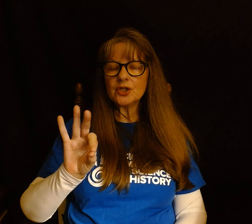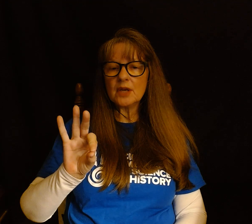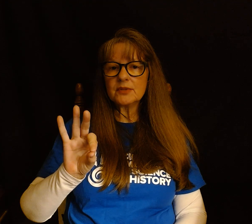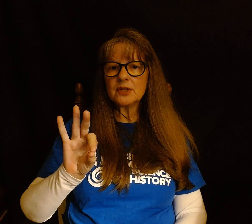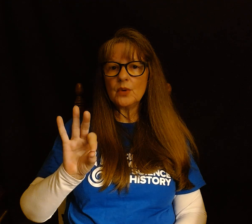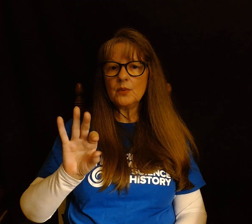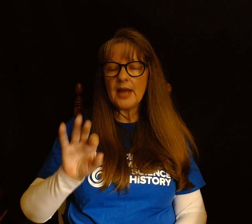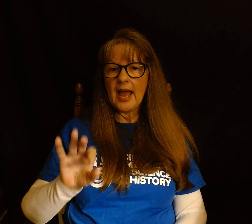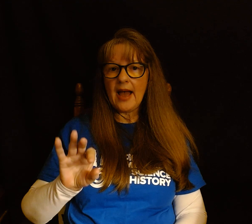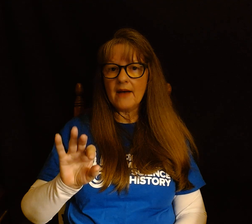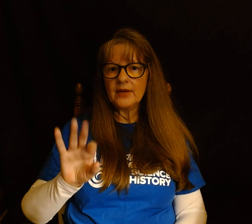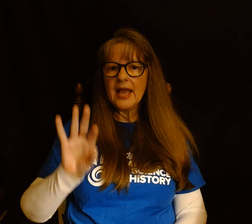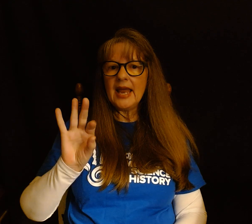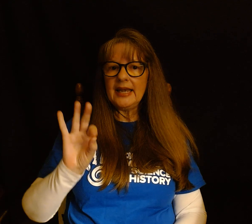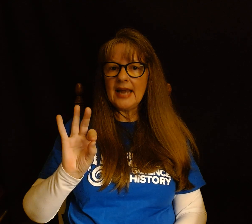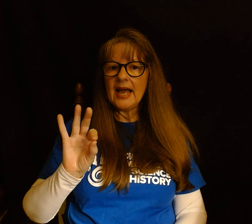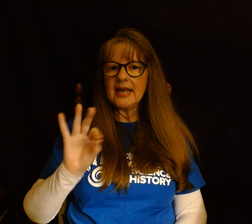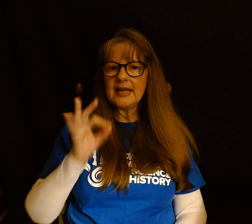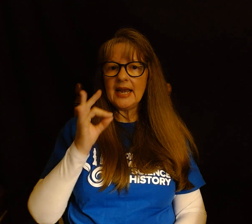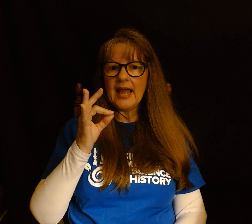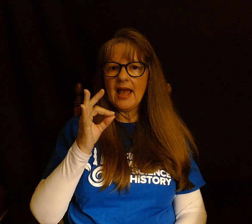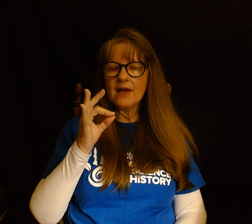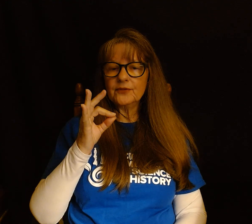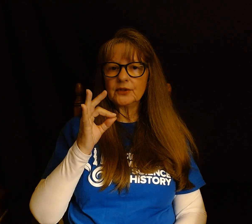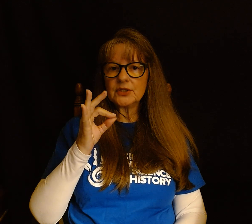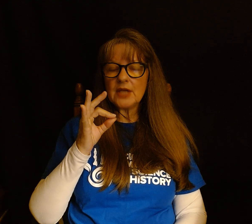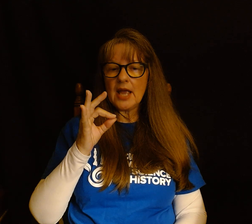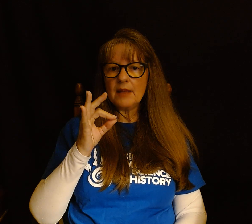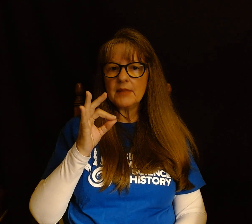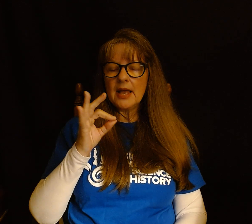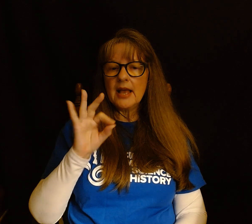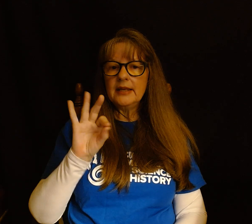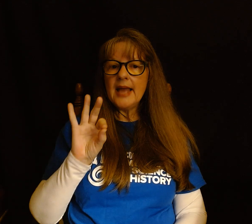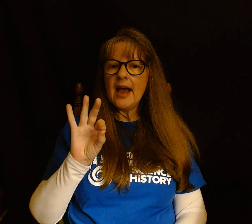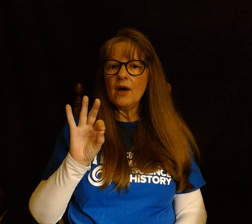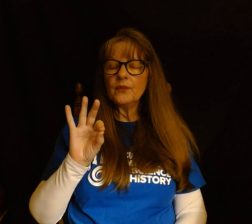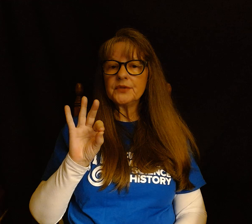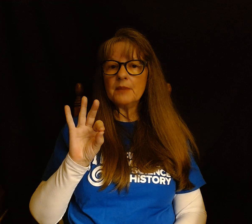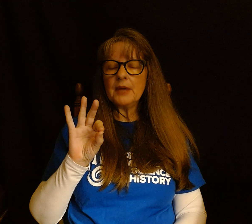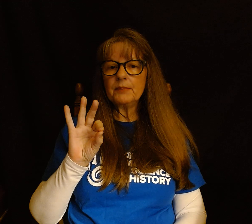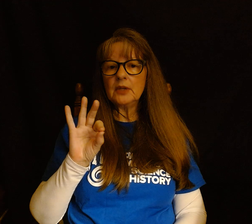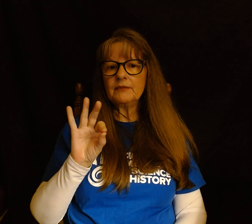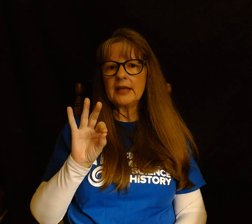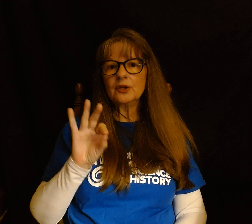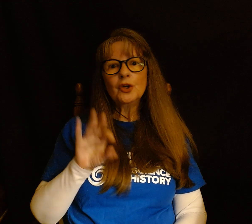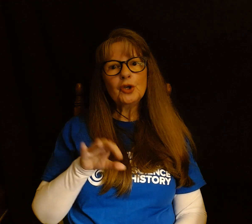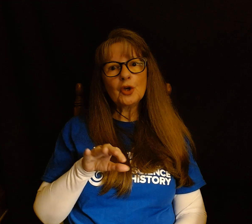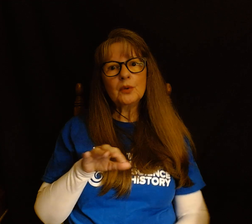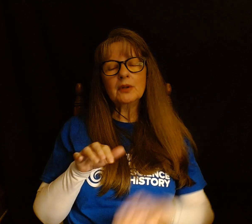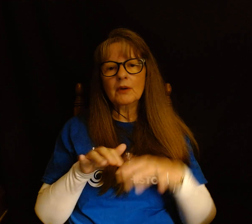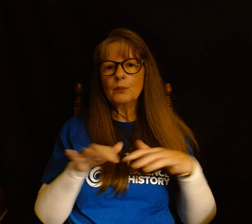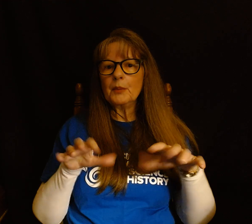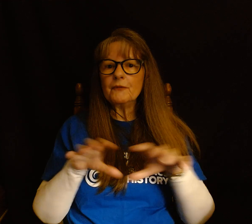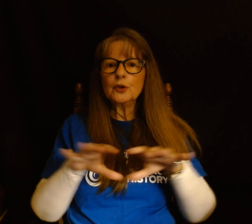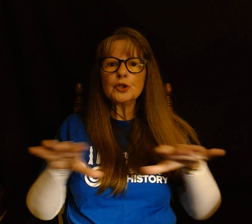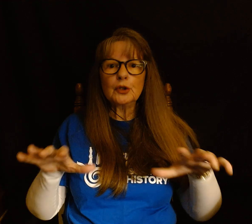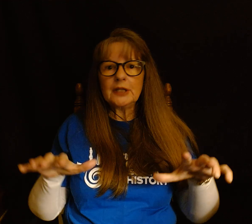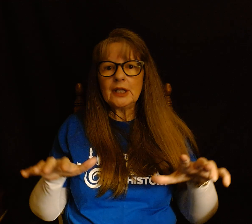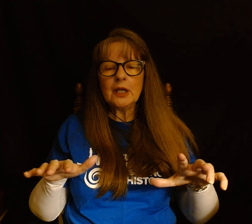that we would have, and 9 and an F with the same. Now, some people, it's like, when we first started the